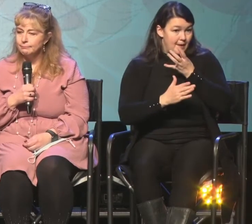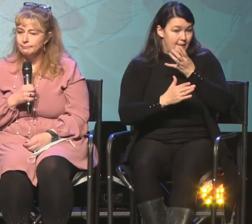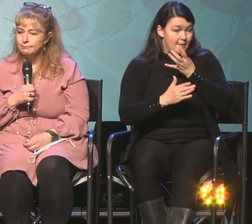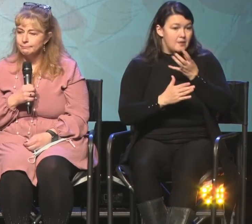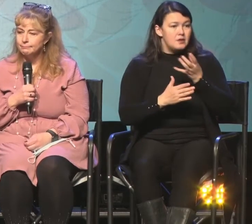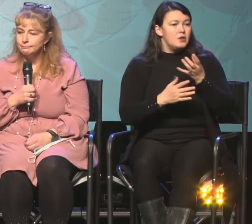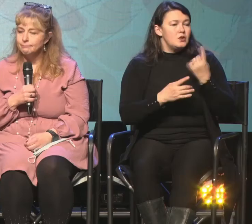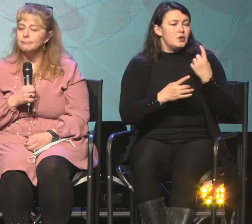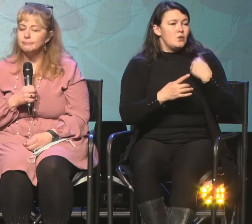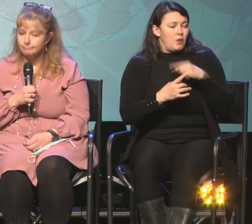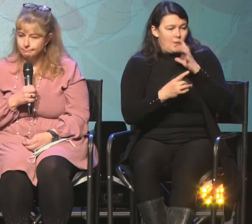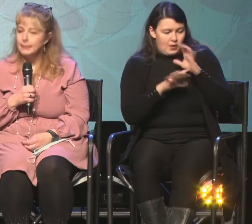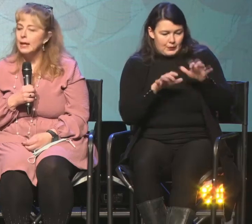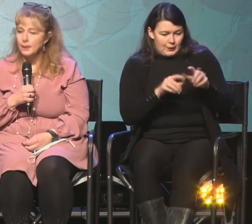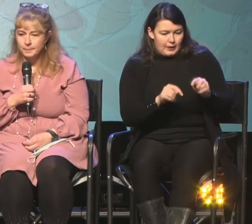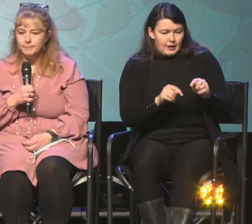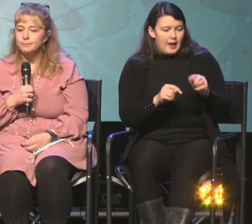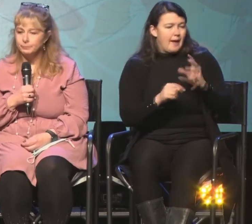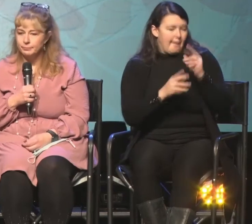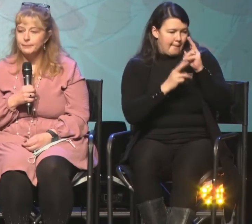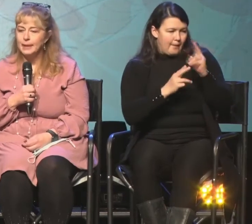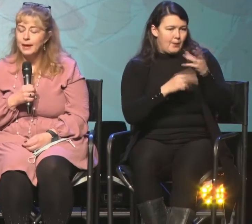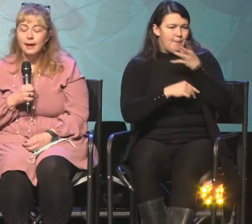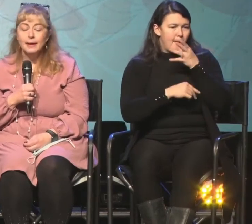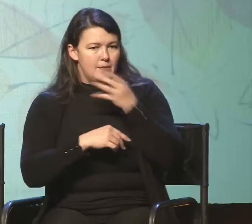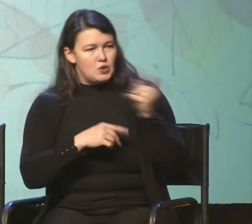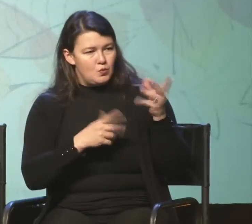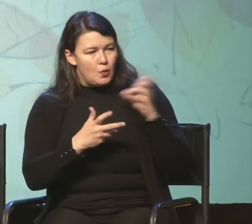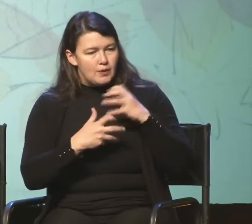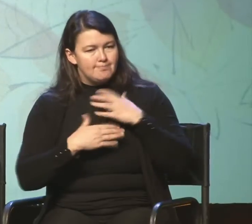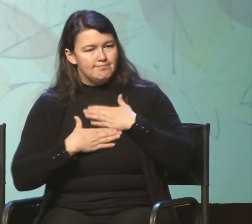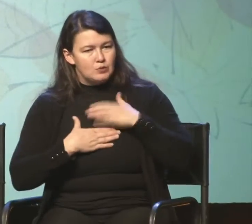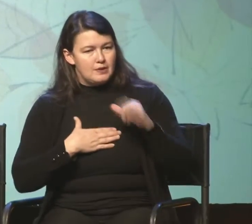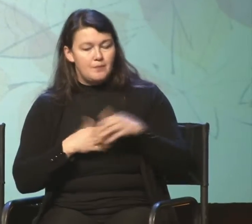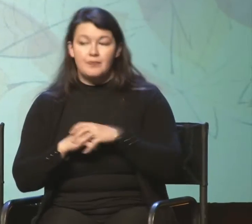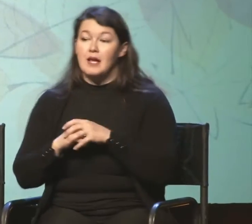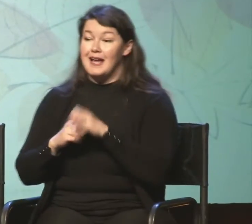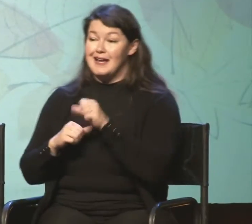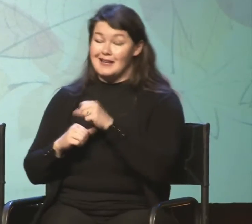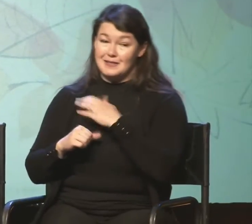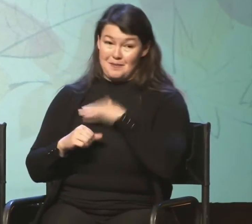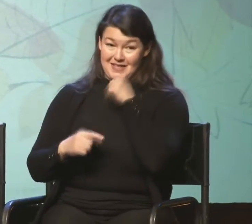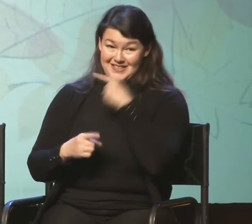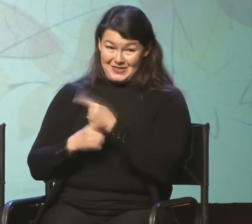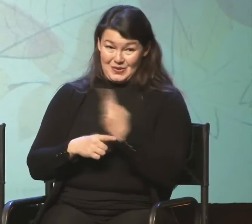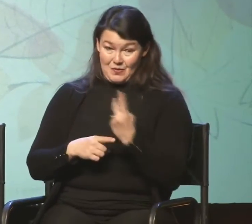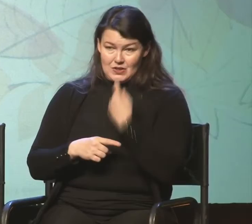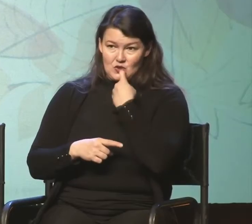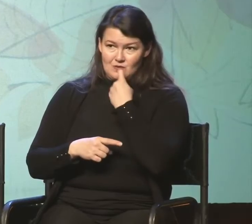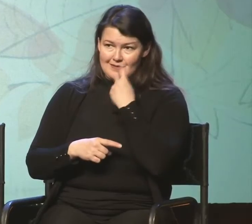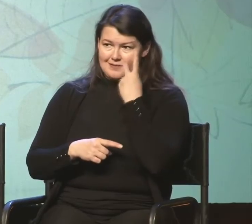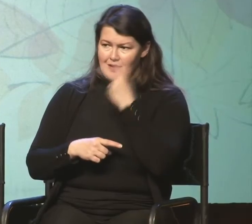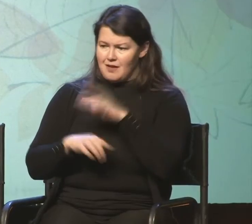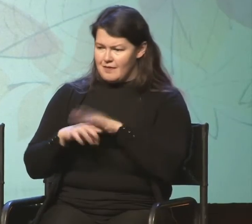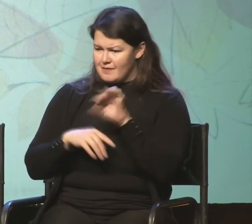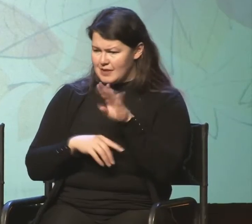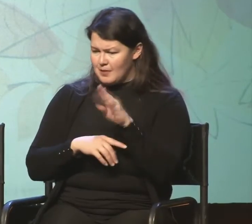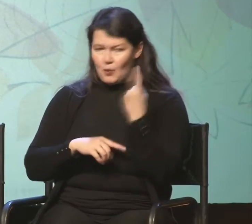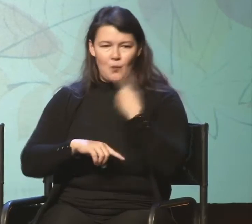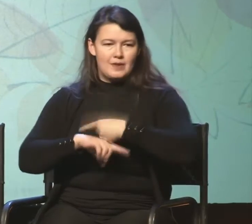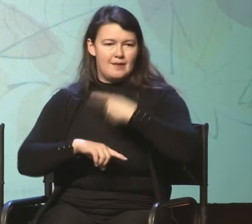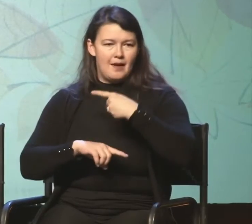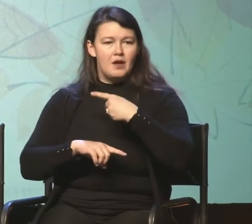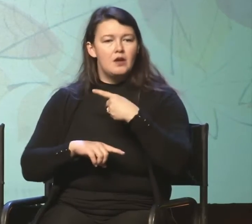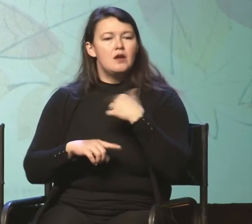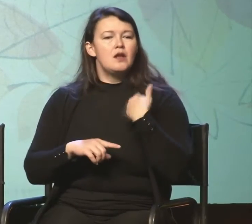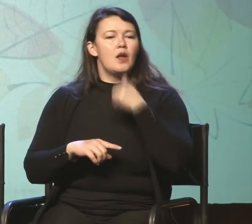do this, and this is what mom would want us to do? Yes, actually, my sister and I, we just saw something on Facebook one day about this